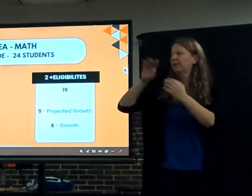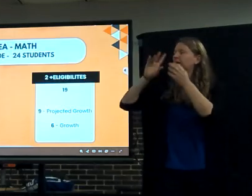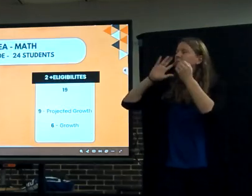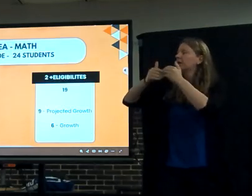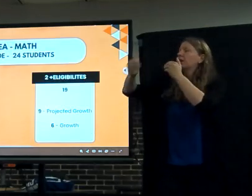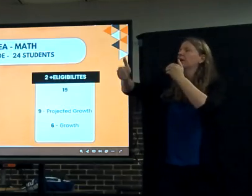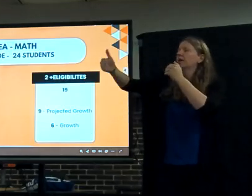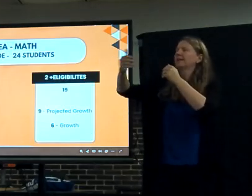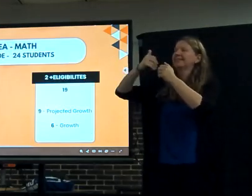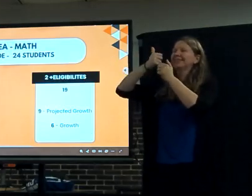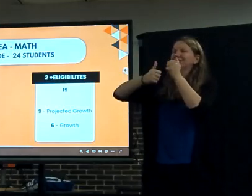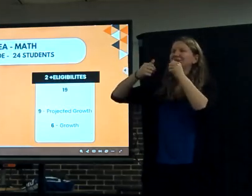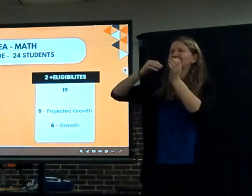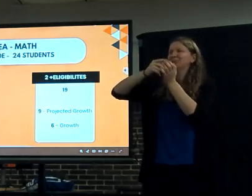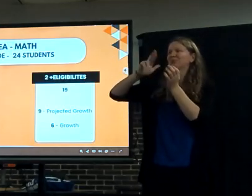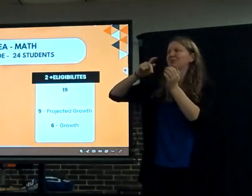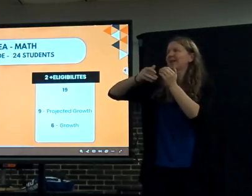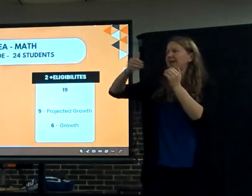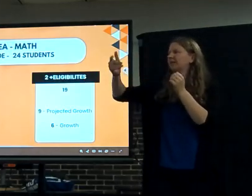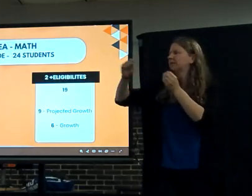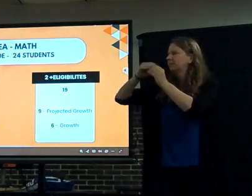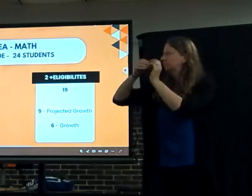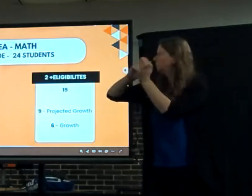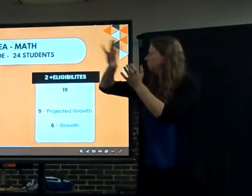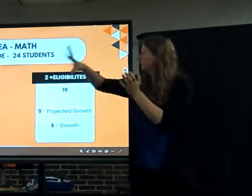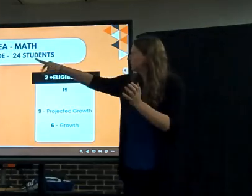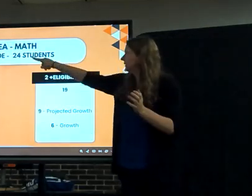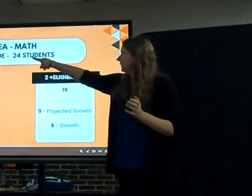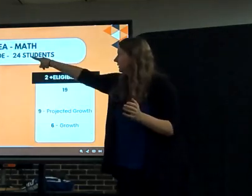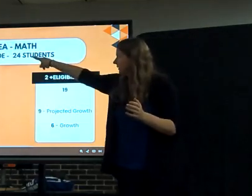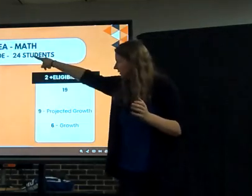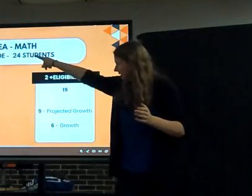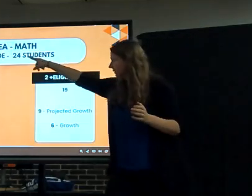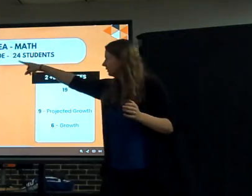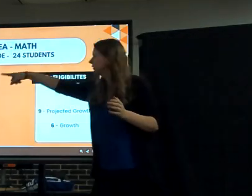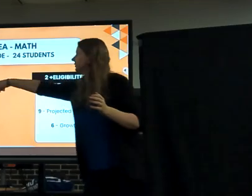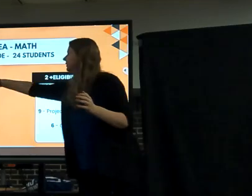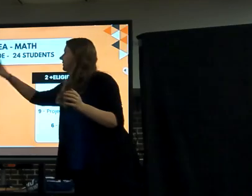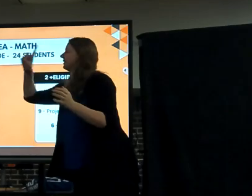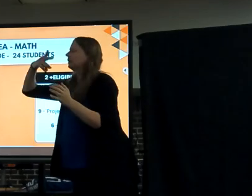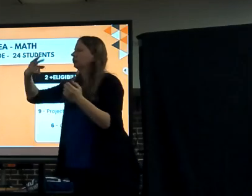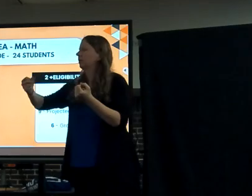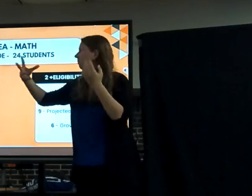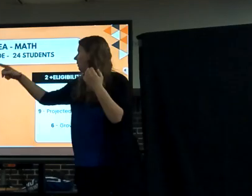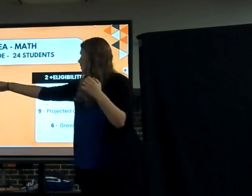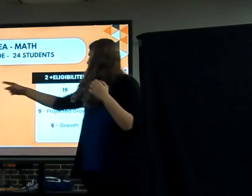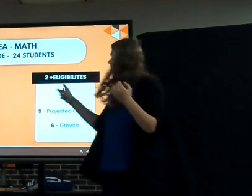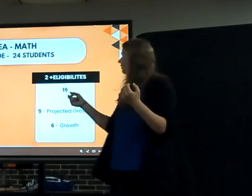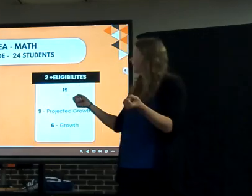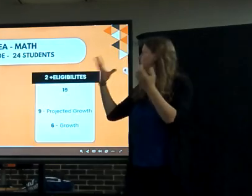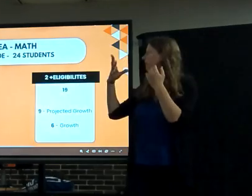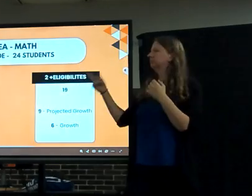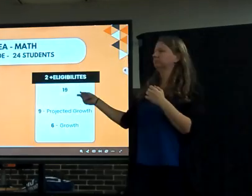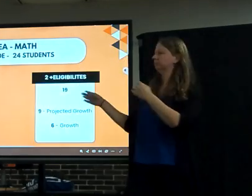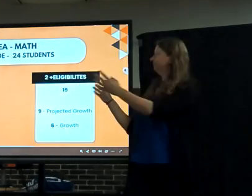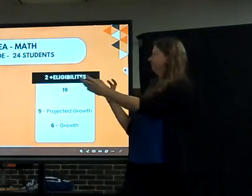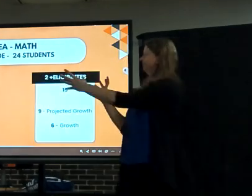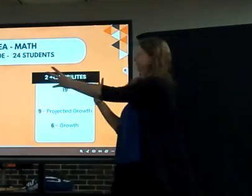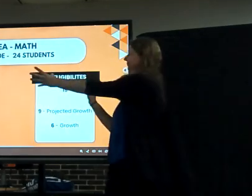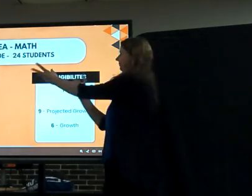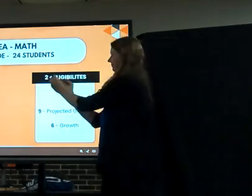For our second grade students, we'll actually cover each grade level for NWA. We have 24 students, and then we do